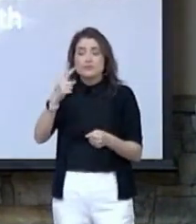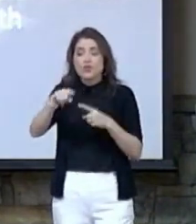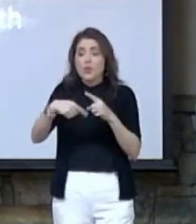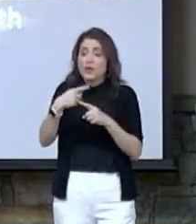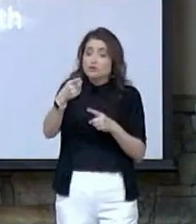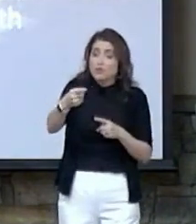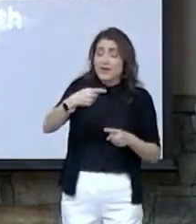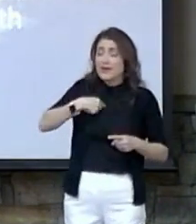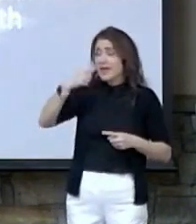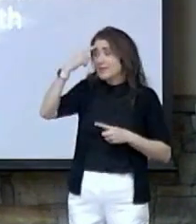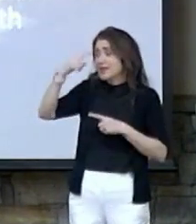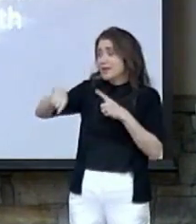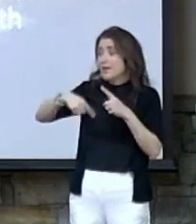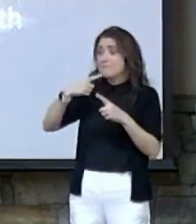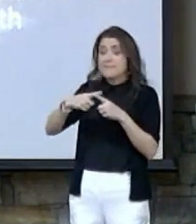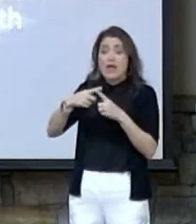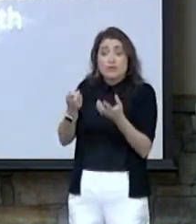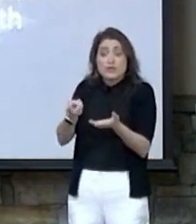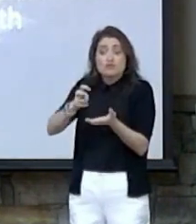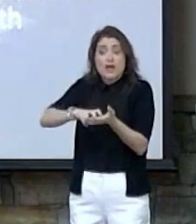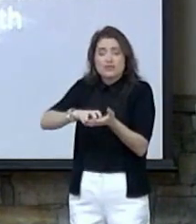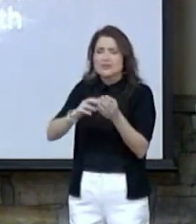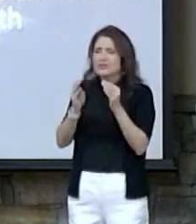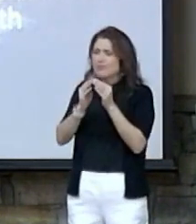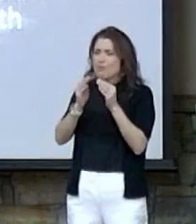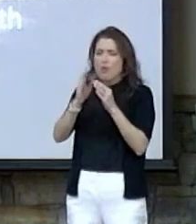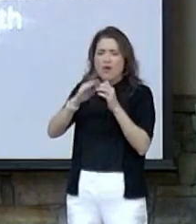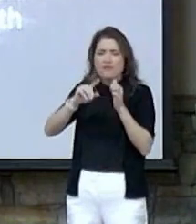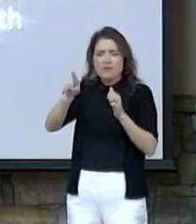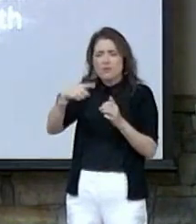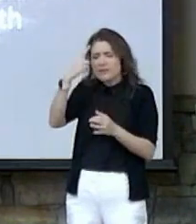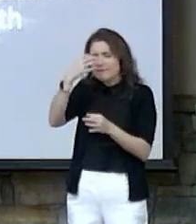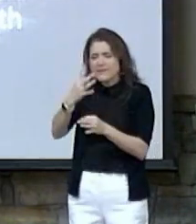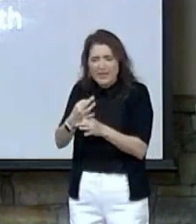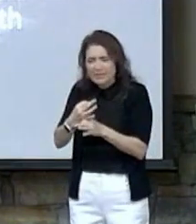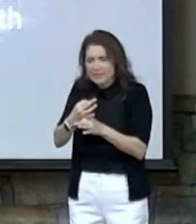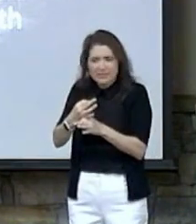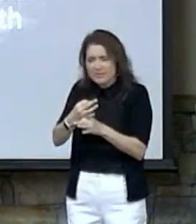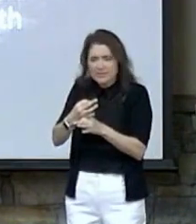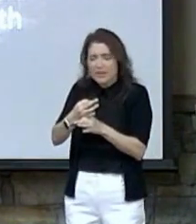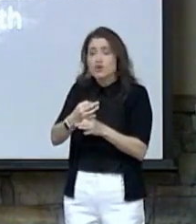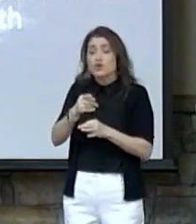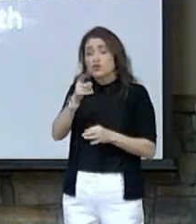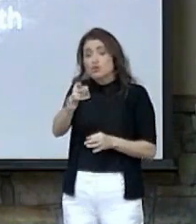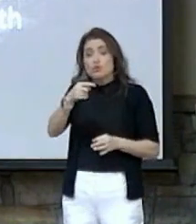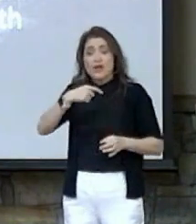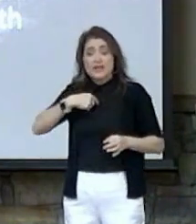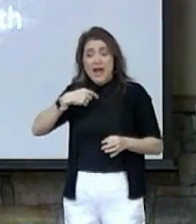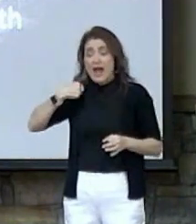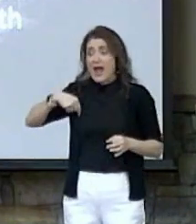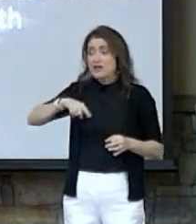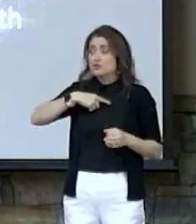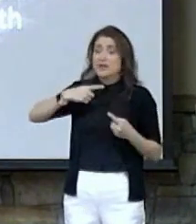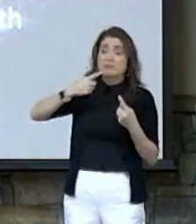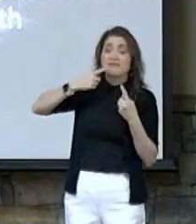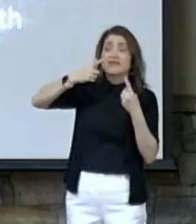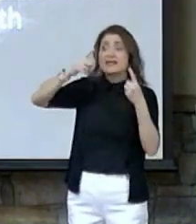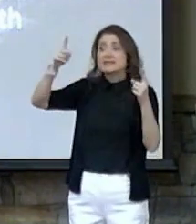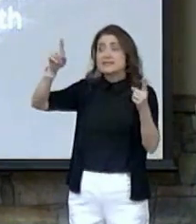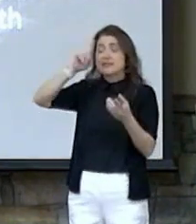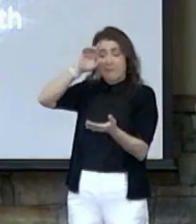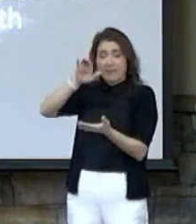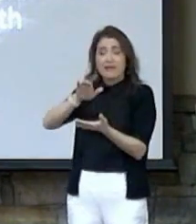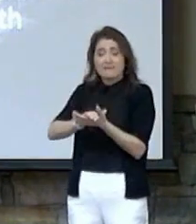the resurrection, it's more than just faith. You and I, as we profess to believe